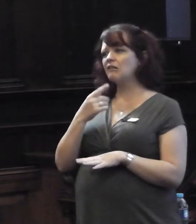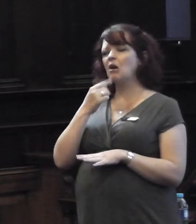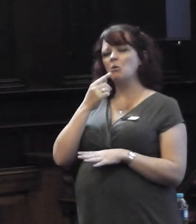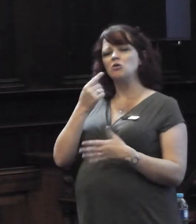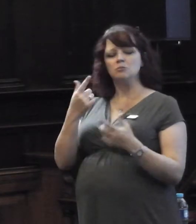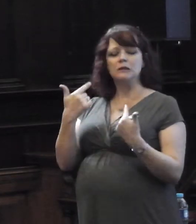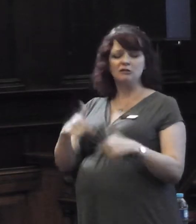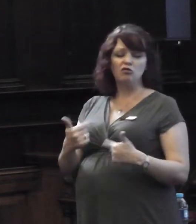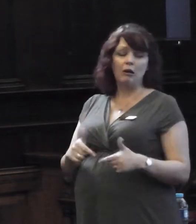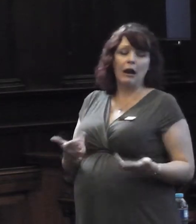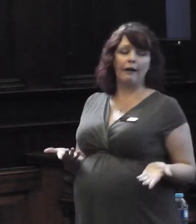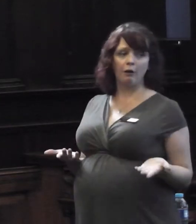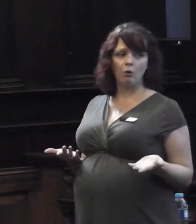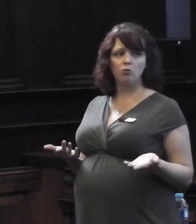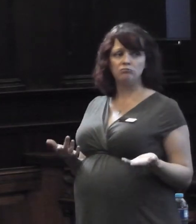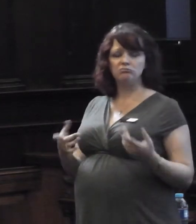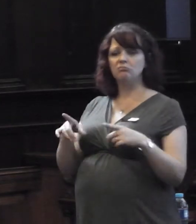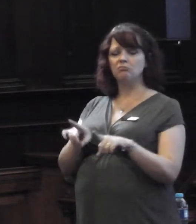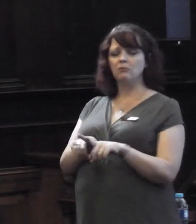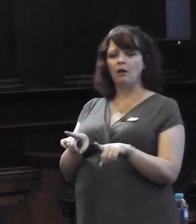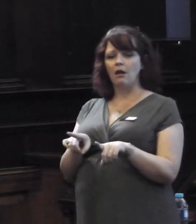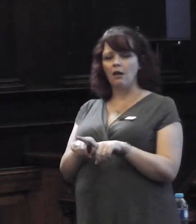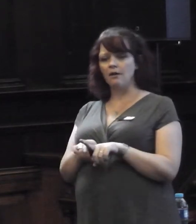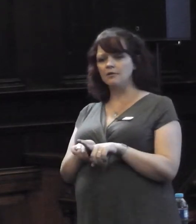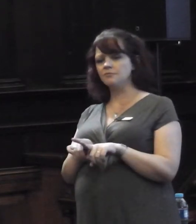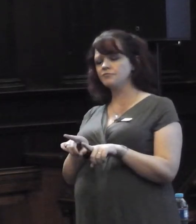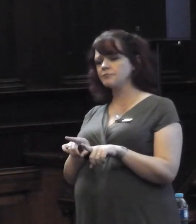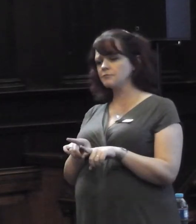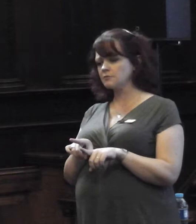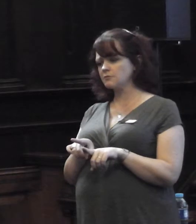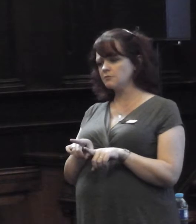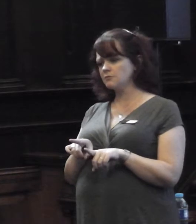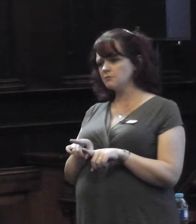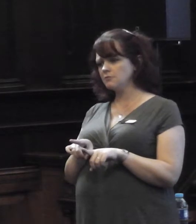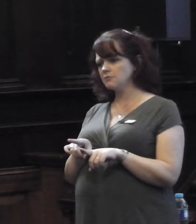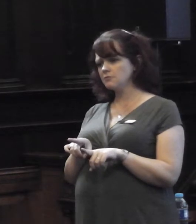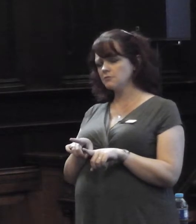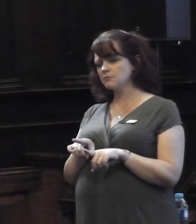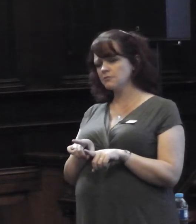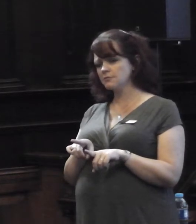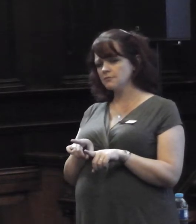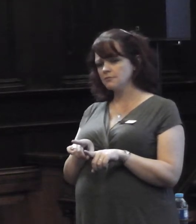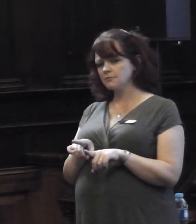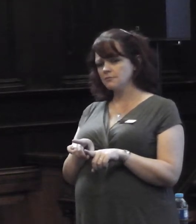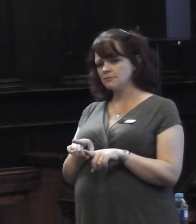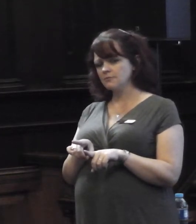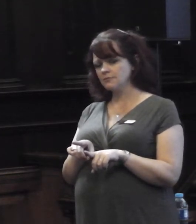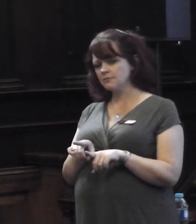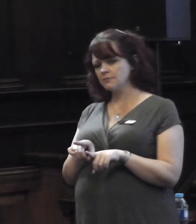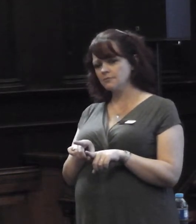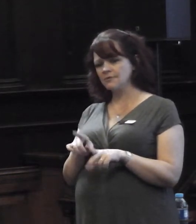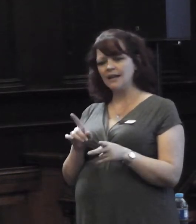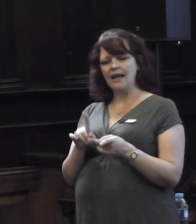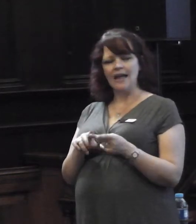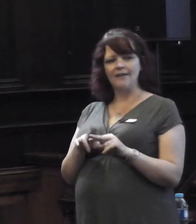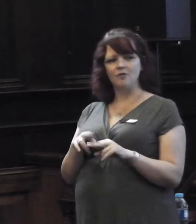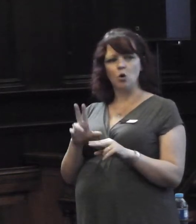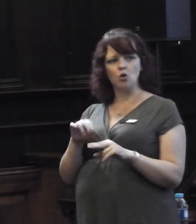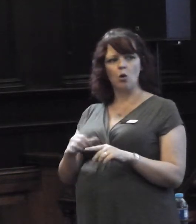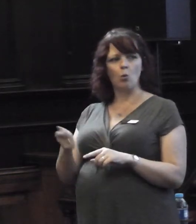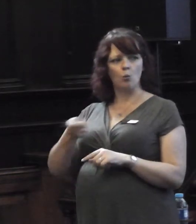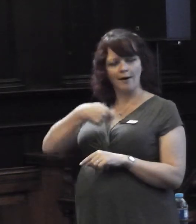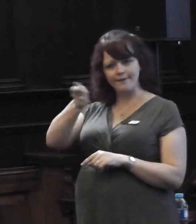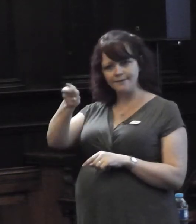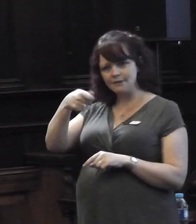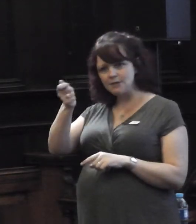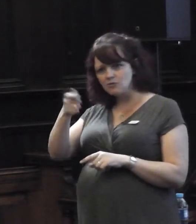committed. The presence or absence of mitigating and aggravating features will, of course,